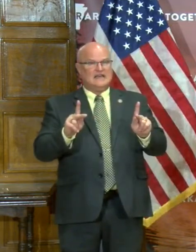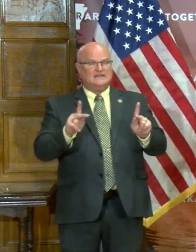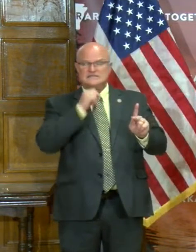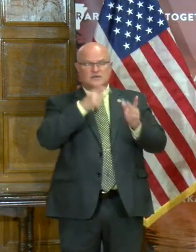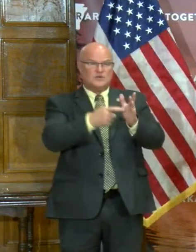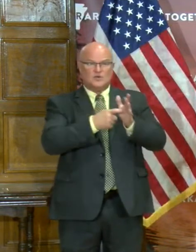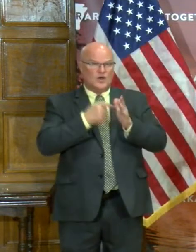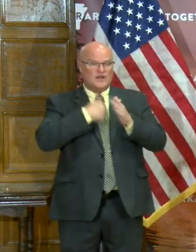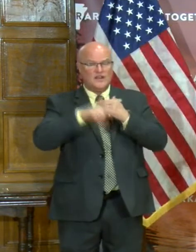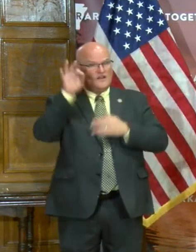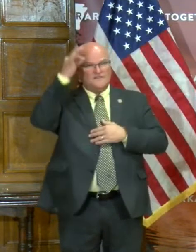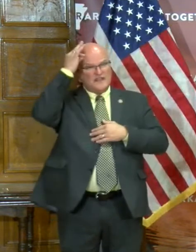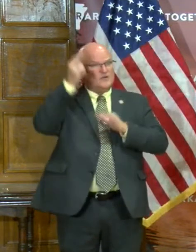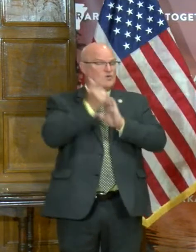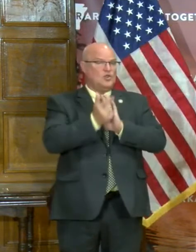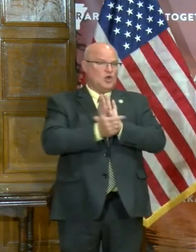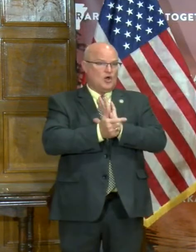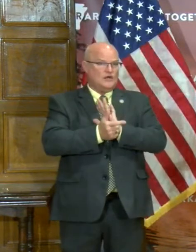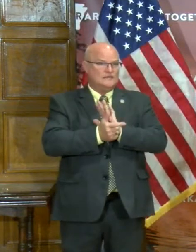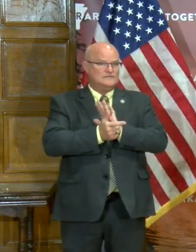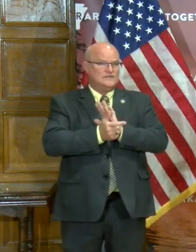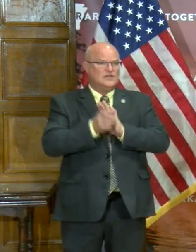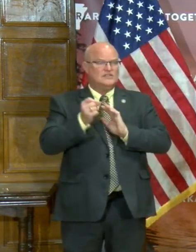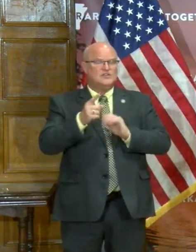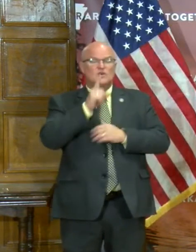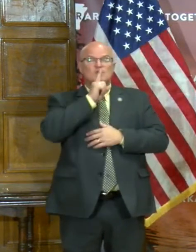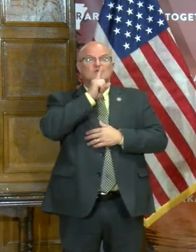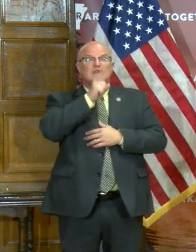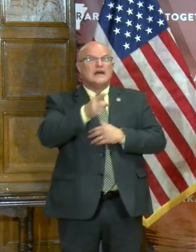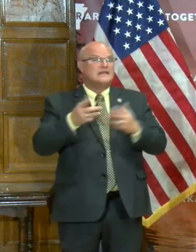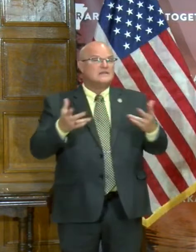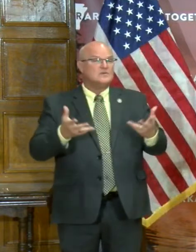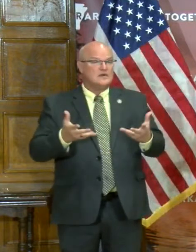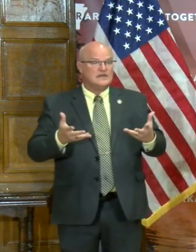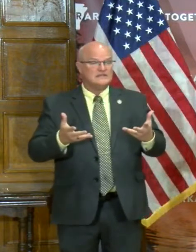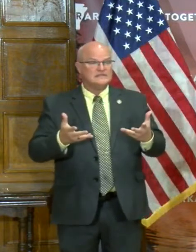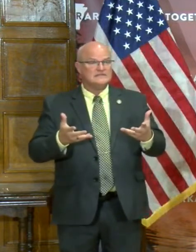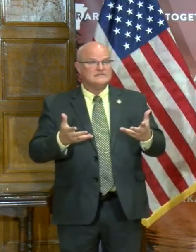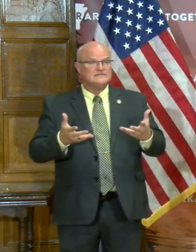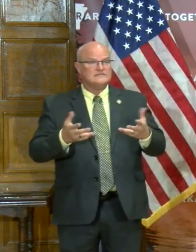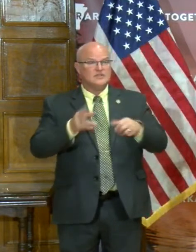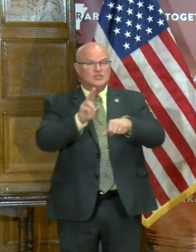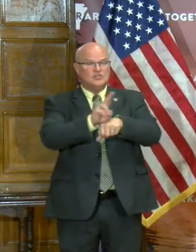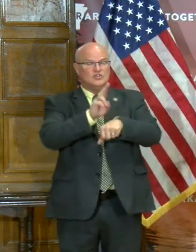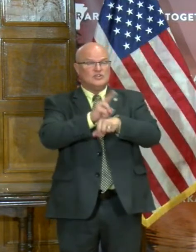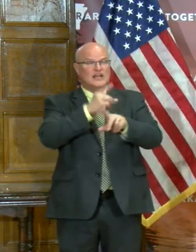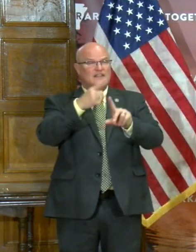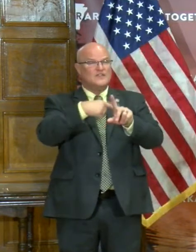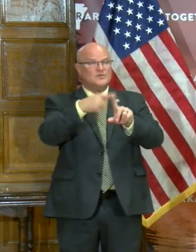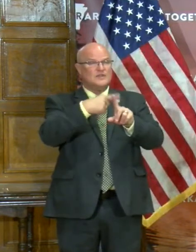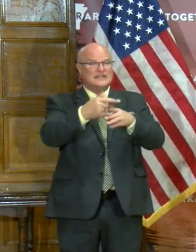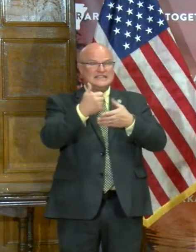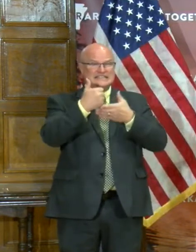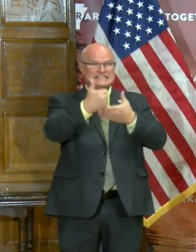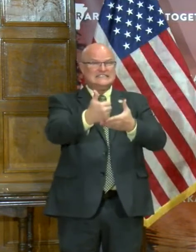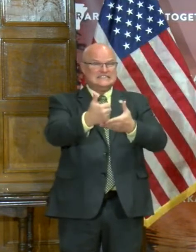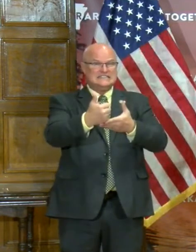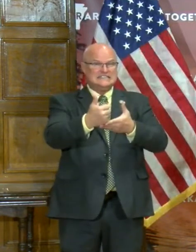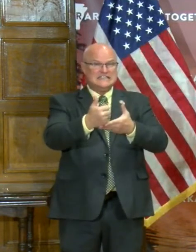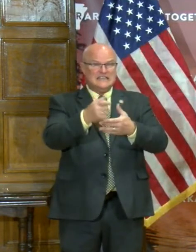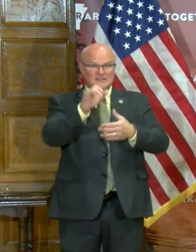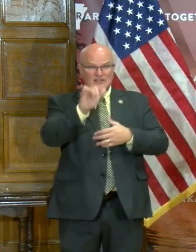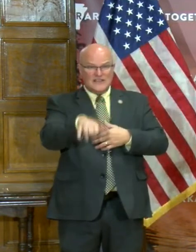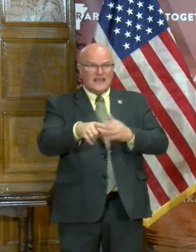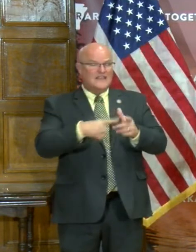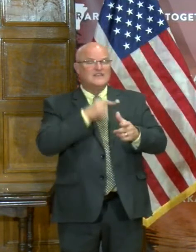not required under federal law. And so the reality is, utilize the rental assistance, and if you do that,